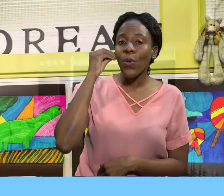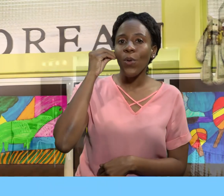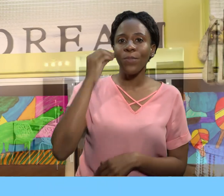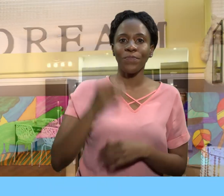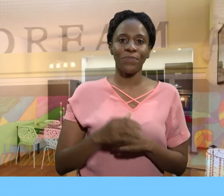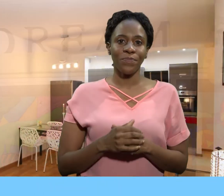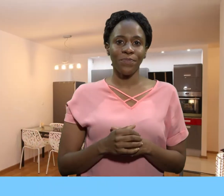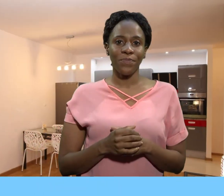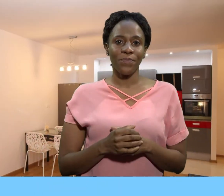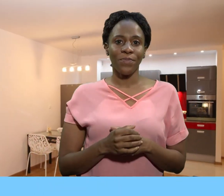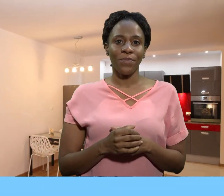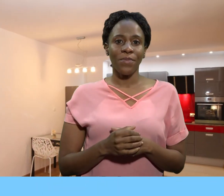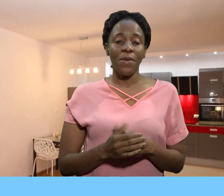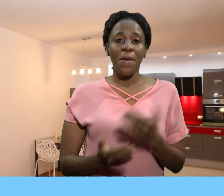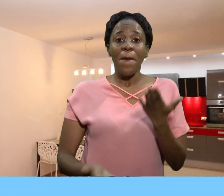at home.